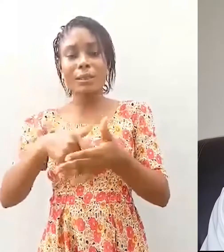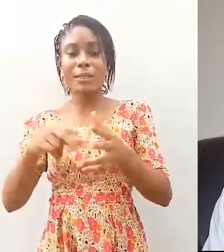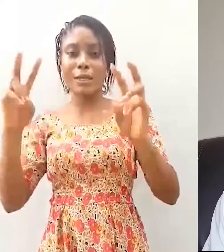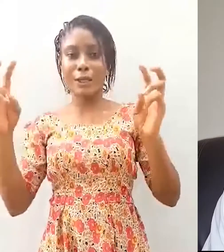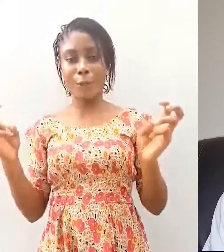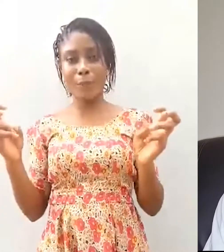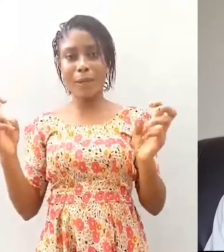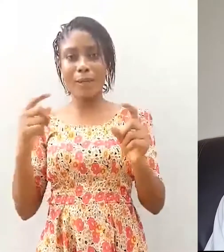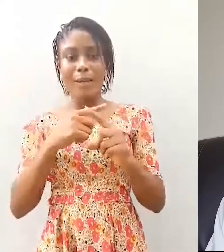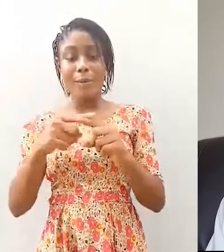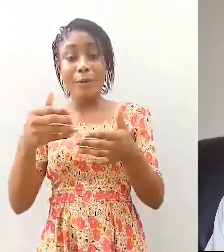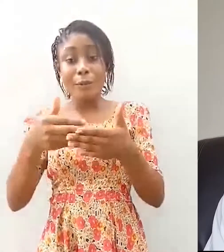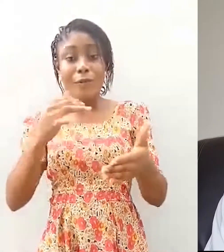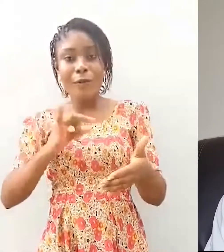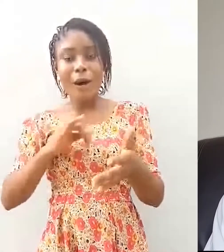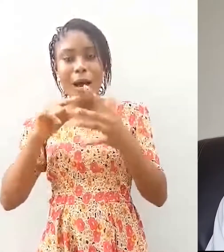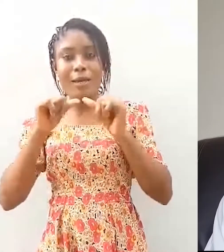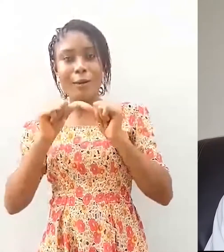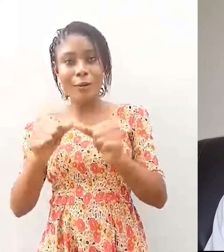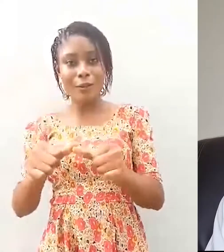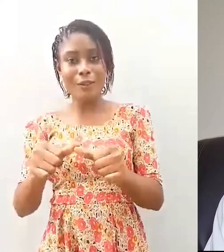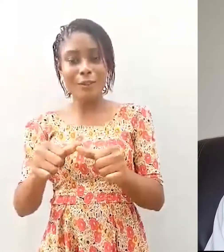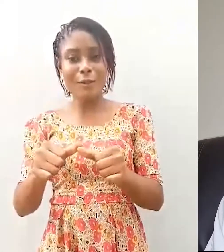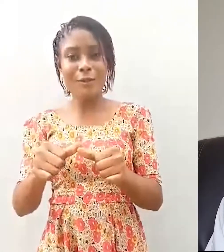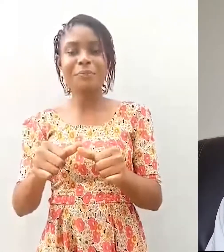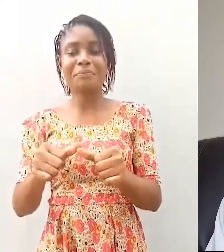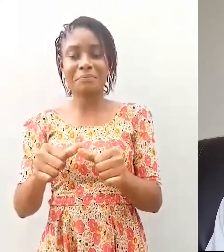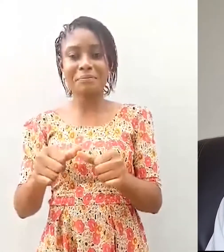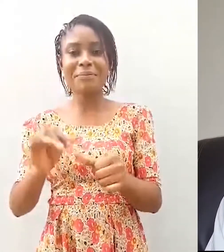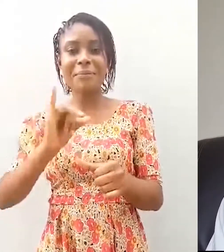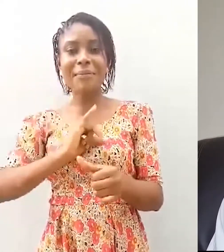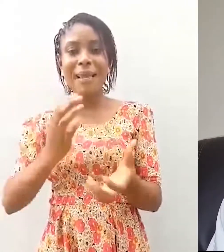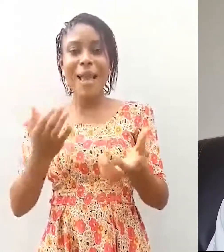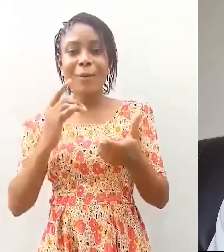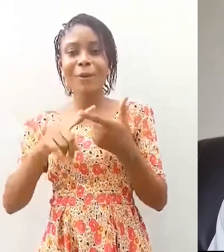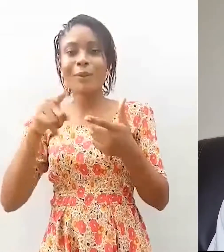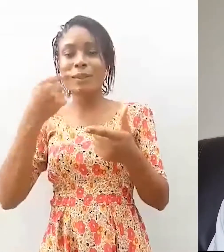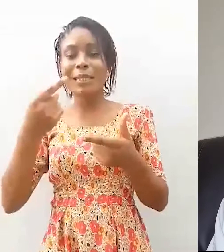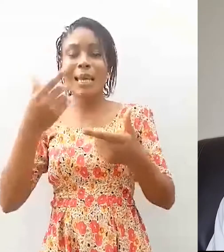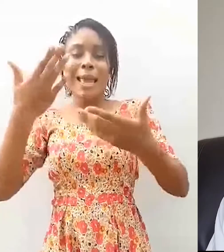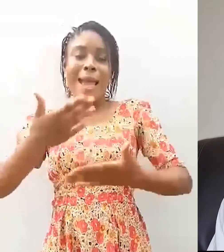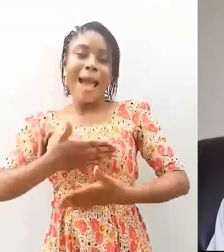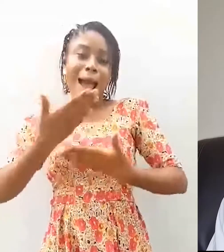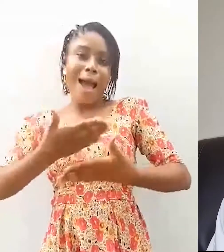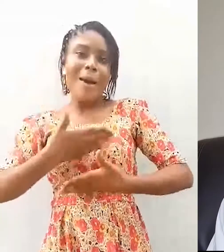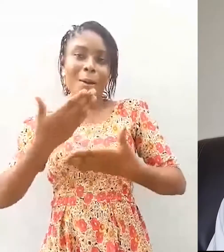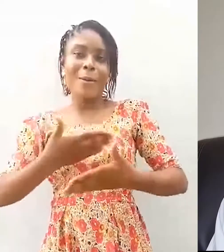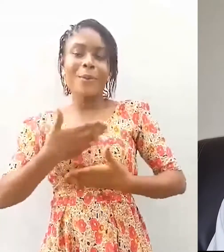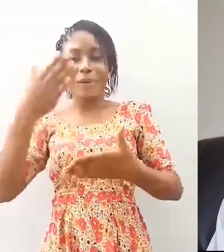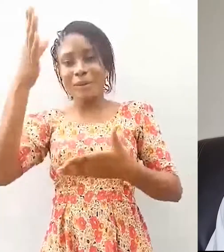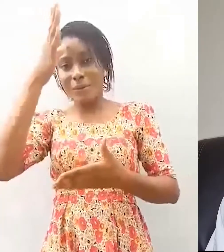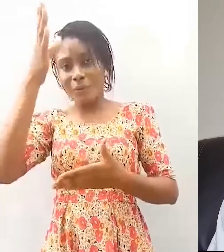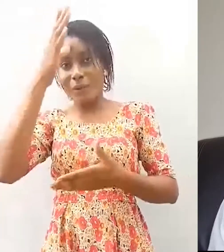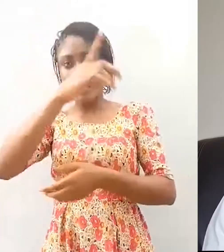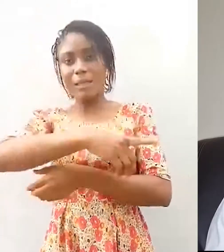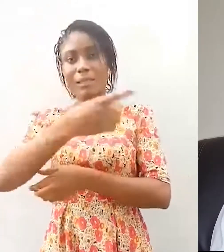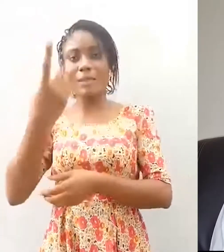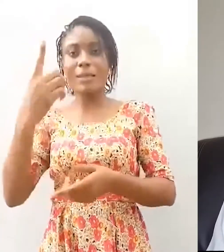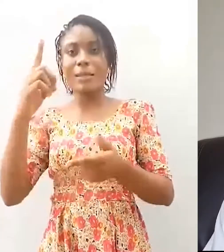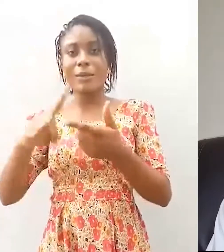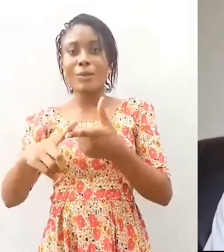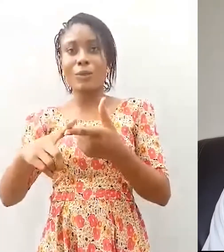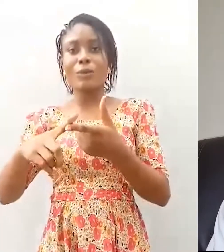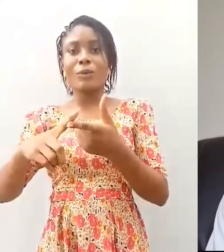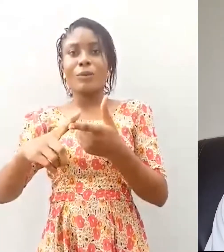But before I continue, I want to say Happy Father's Day to all the fathers out there. Last